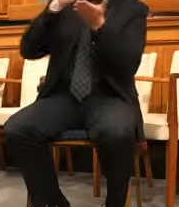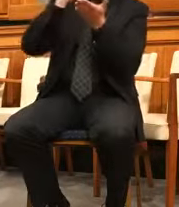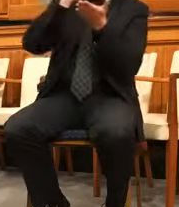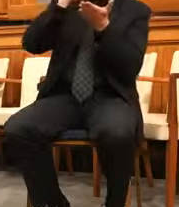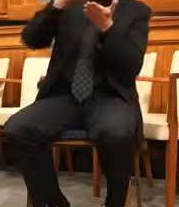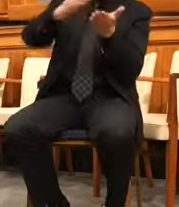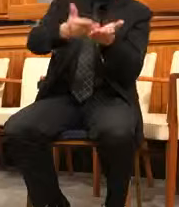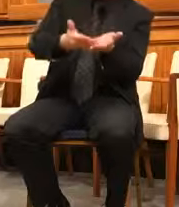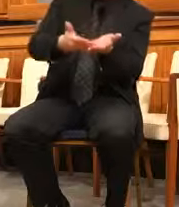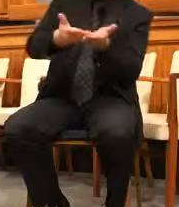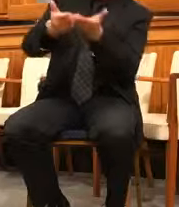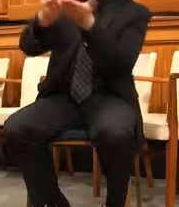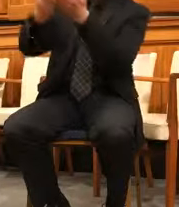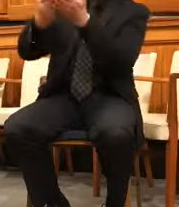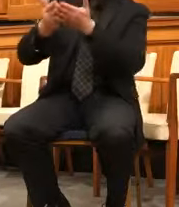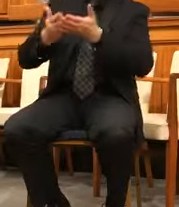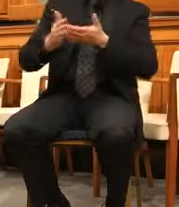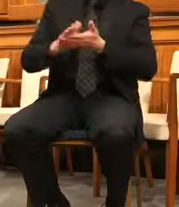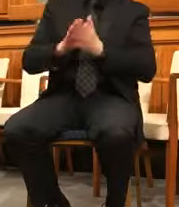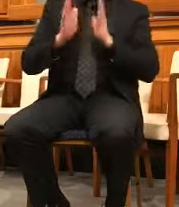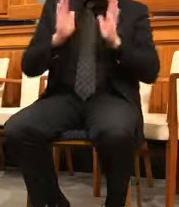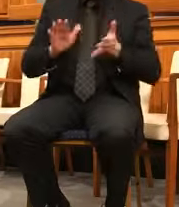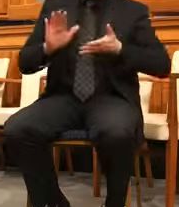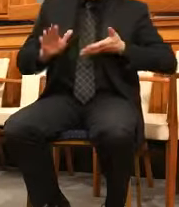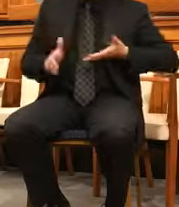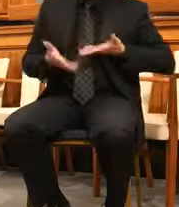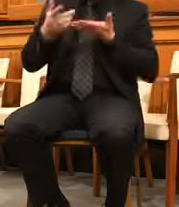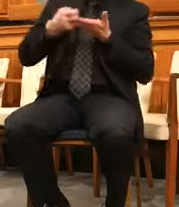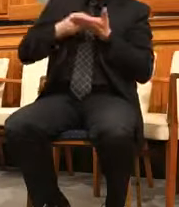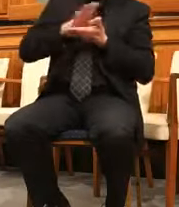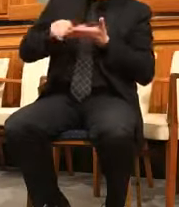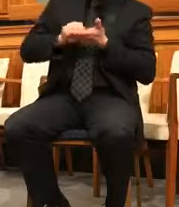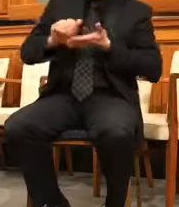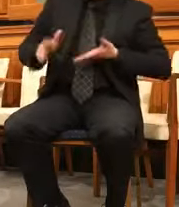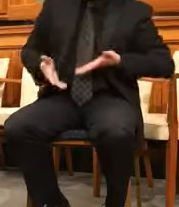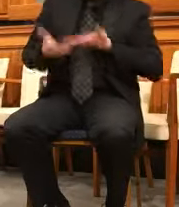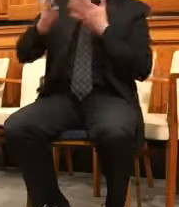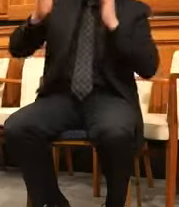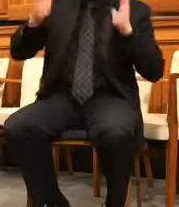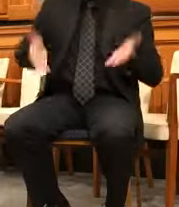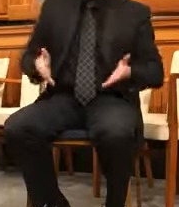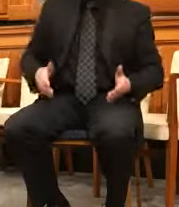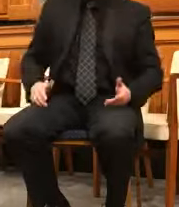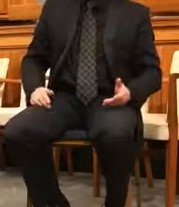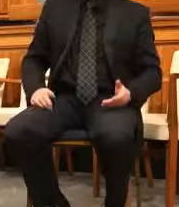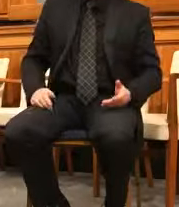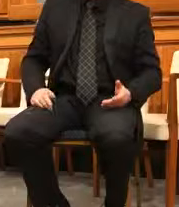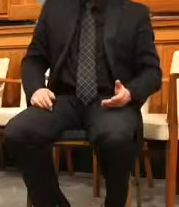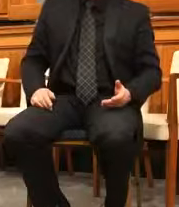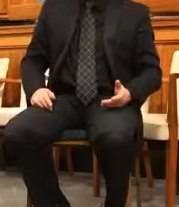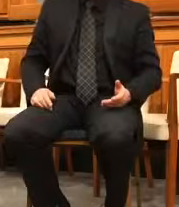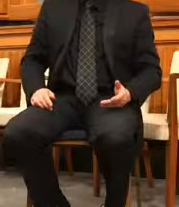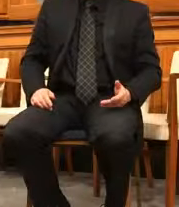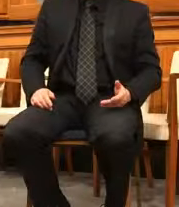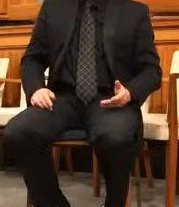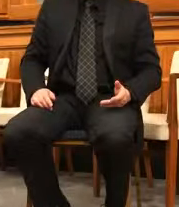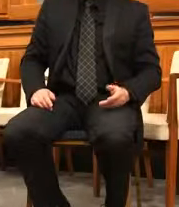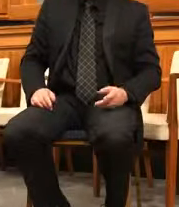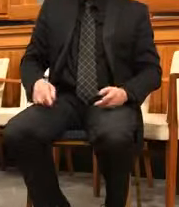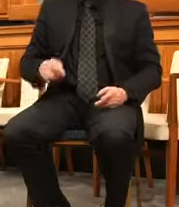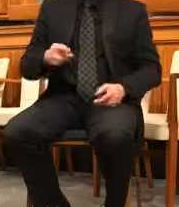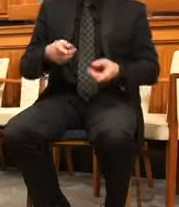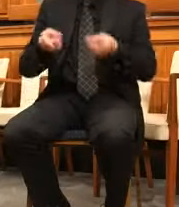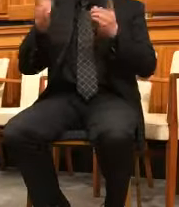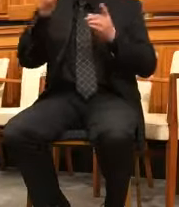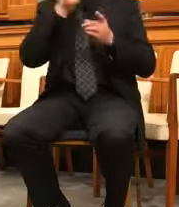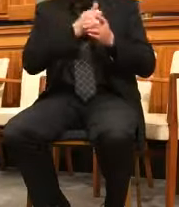the mind. People who have been generations in slavery were being taught deep things. There must be an atonement for